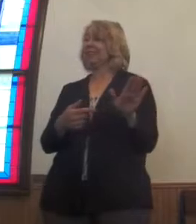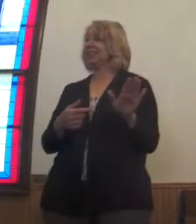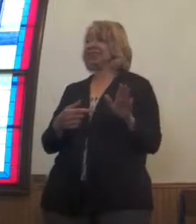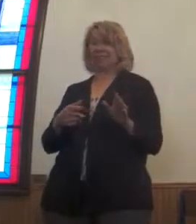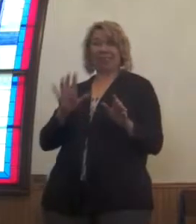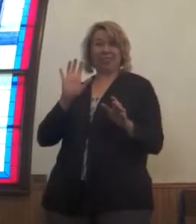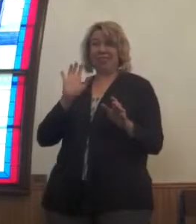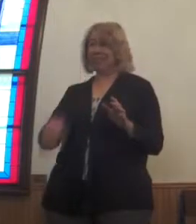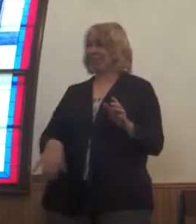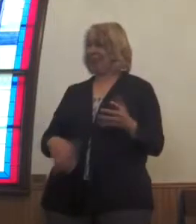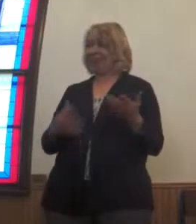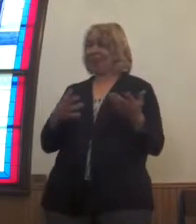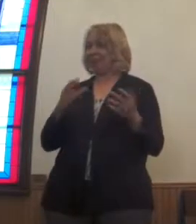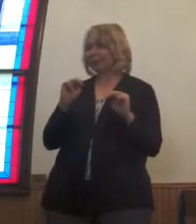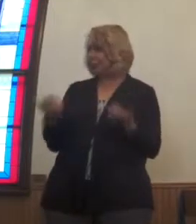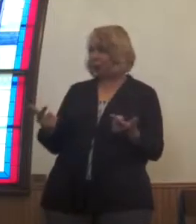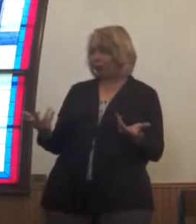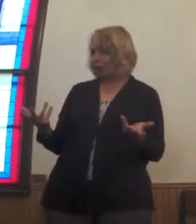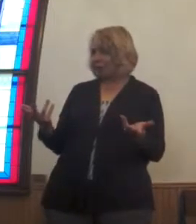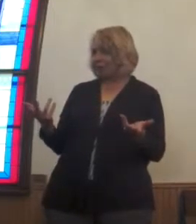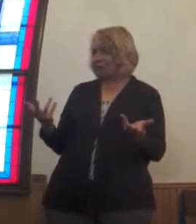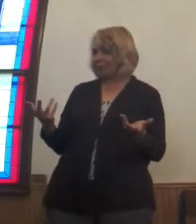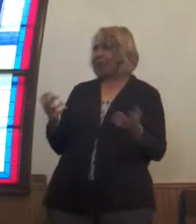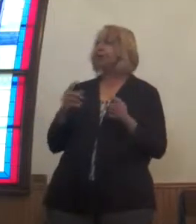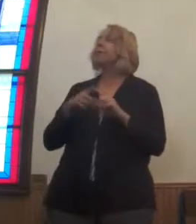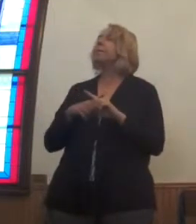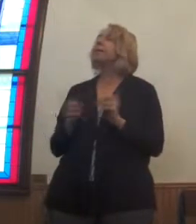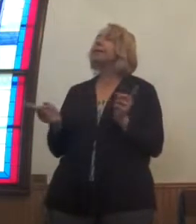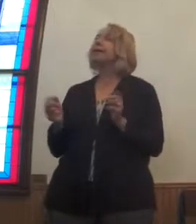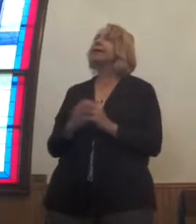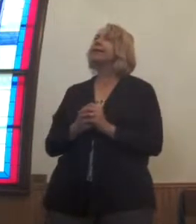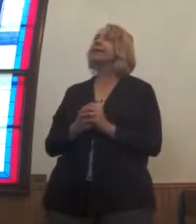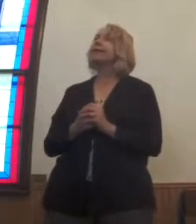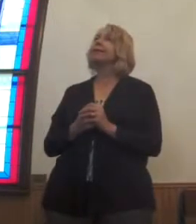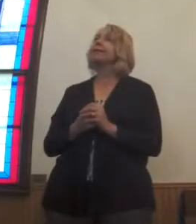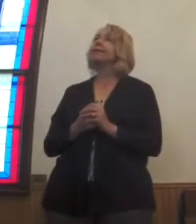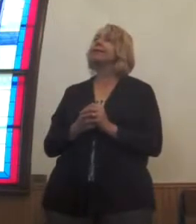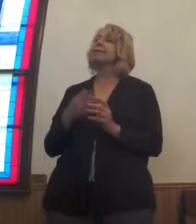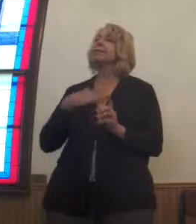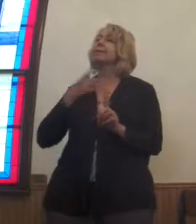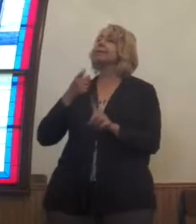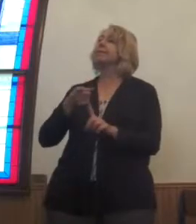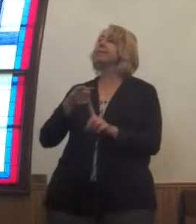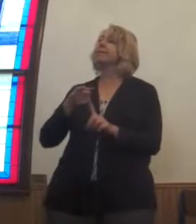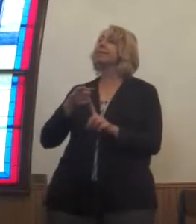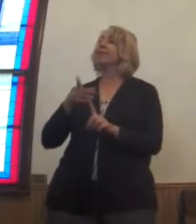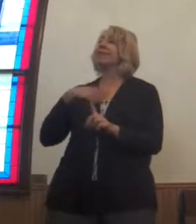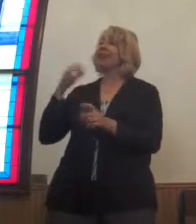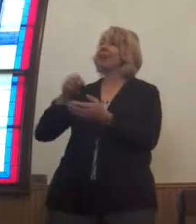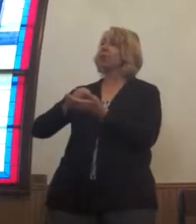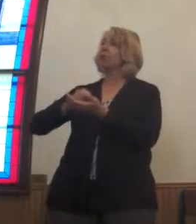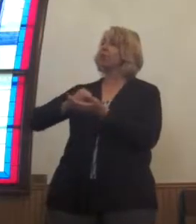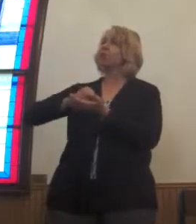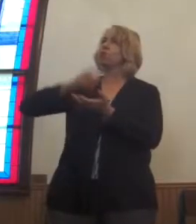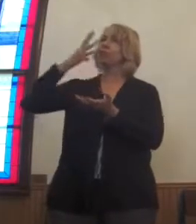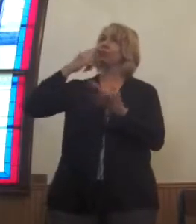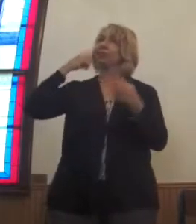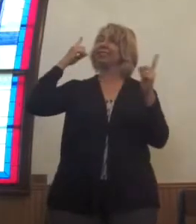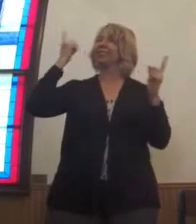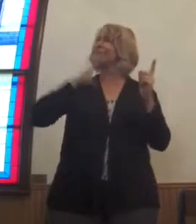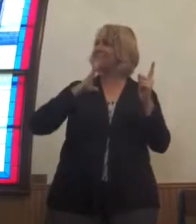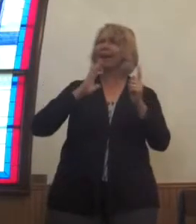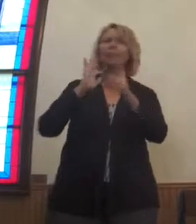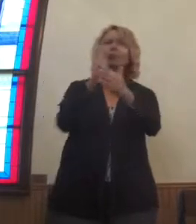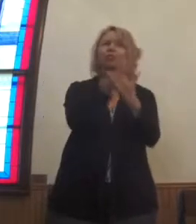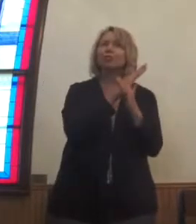off that shirt sleeve. All right. But what I say is take that wealth, take that success, and share it with